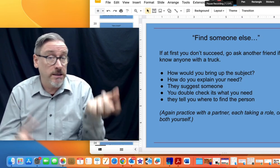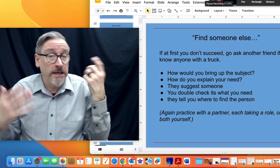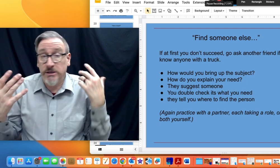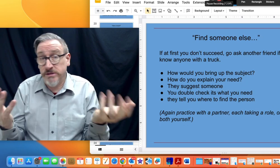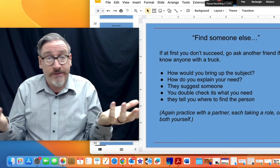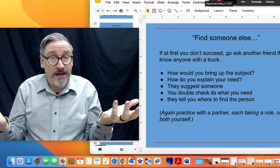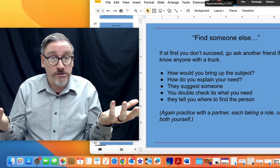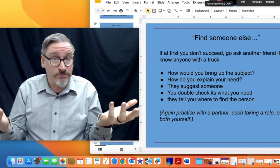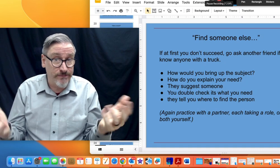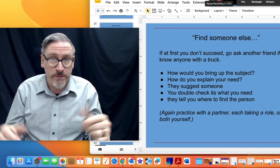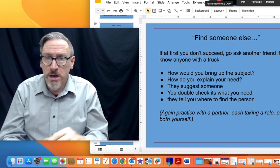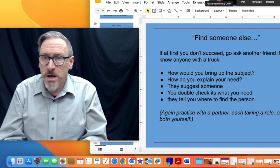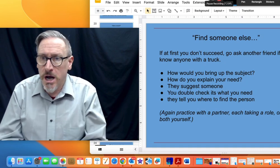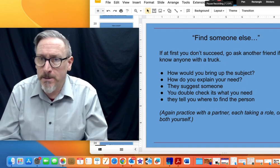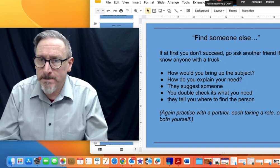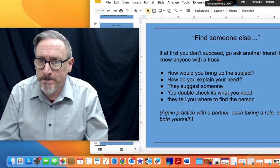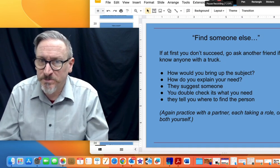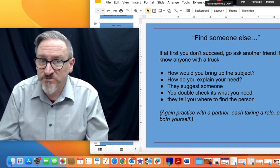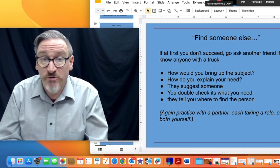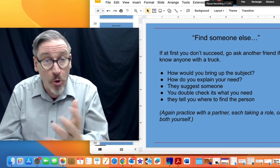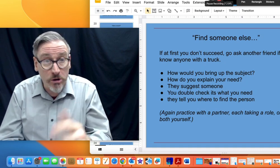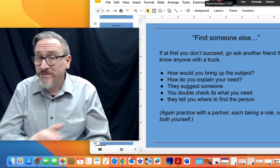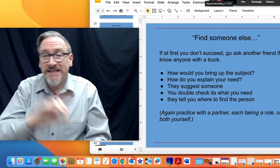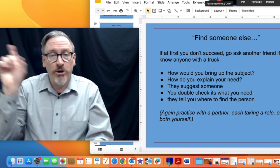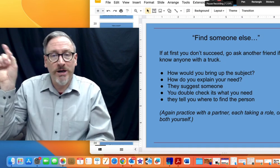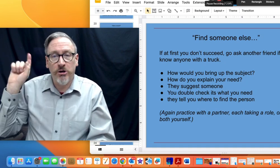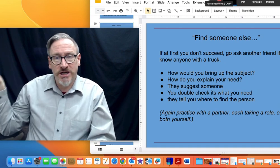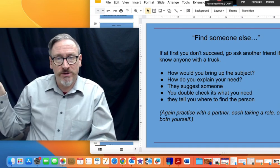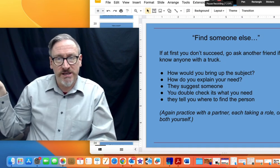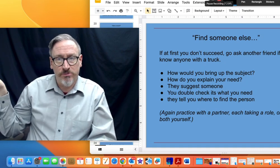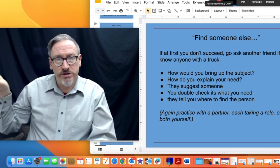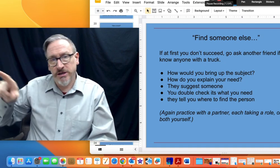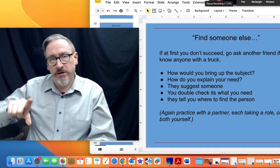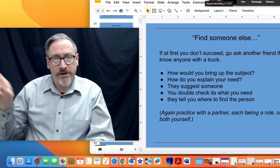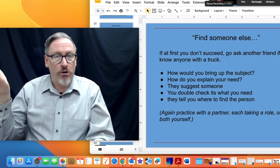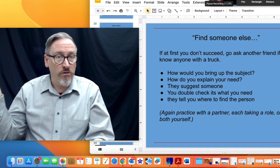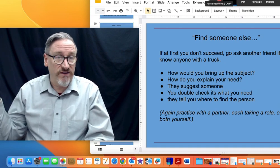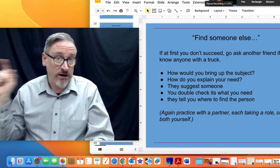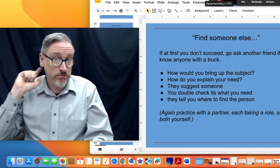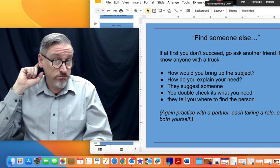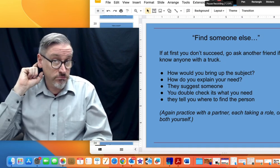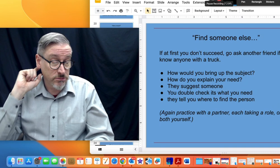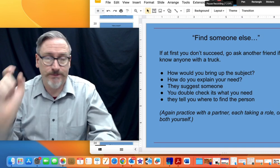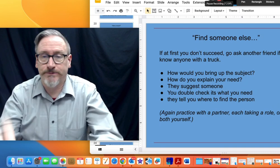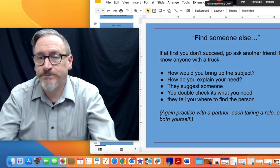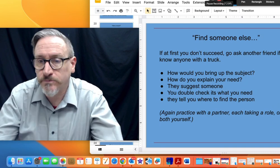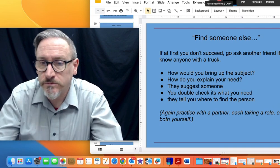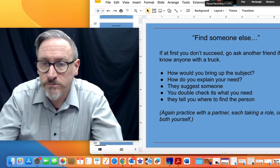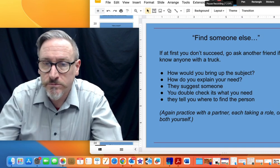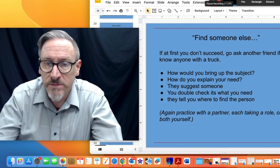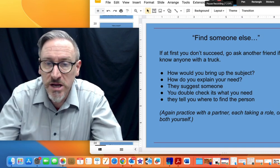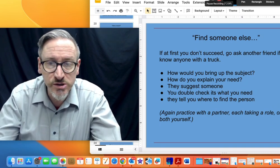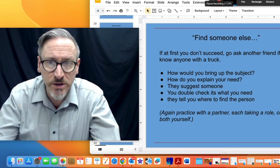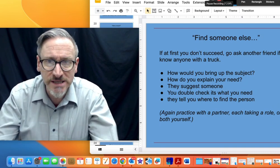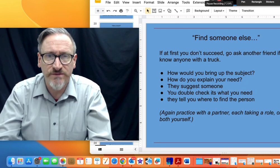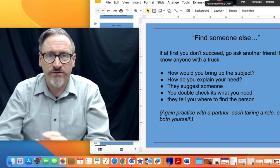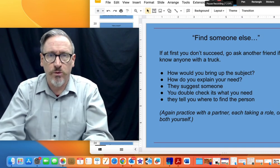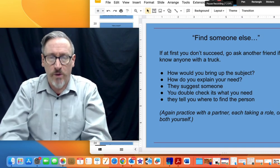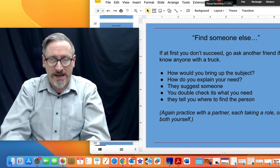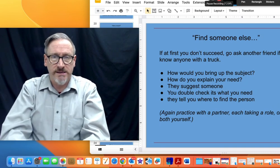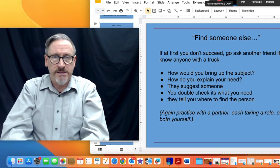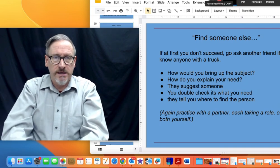wait until I do something else, right? Or, you know what, go check with this person, they're over there. So there are